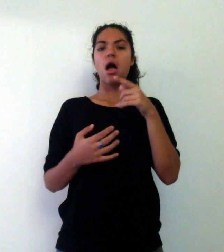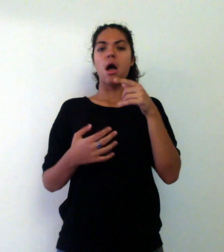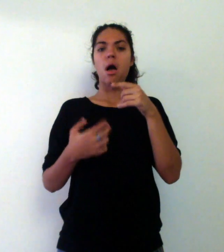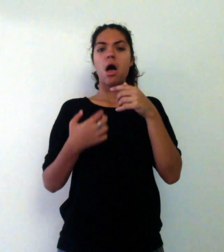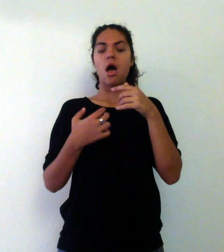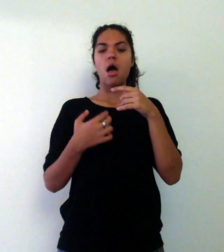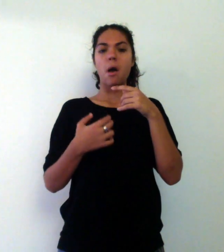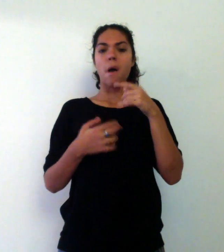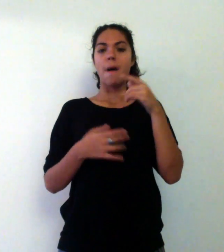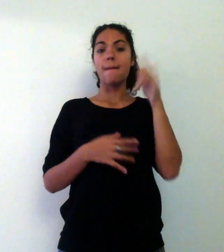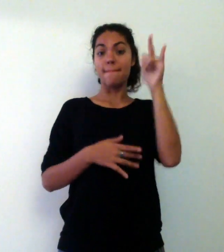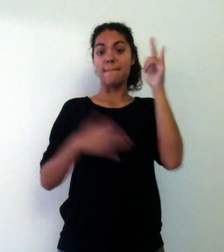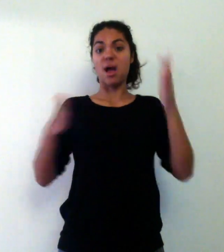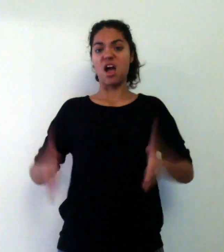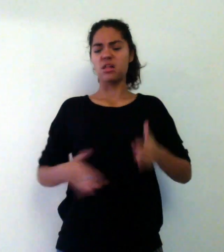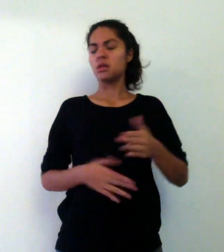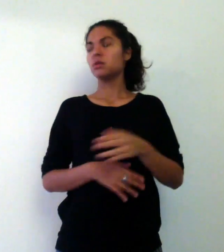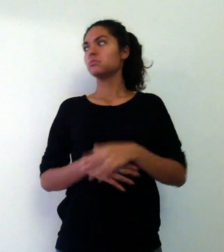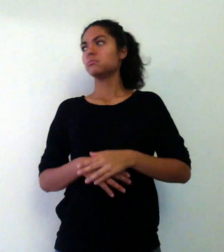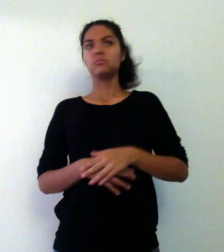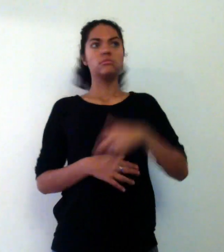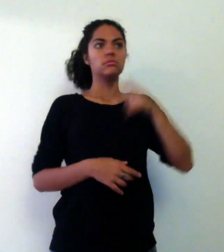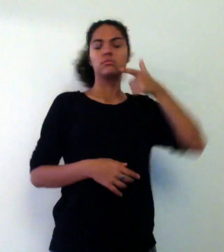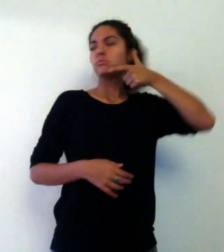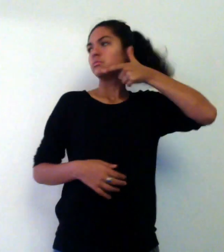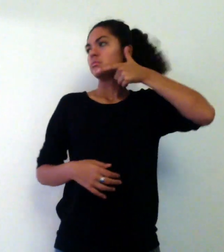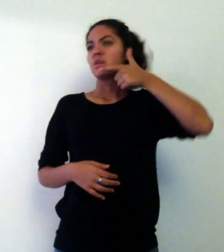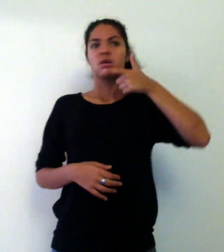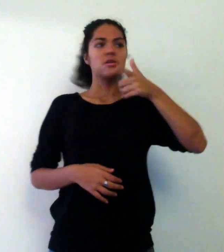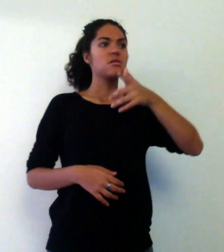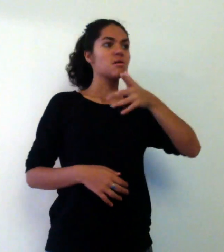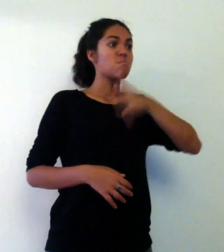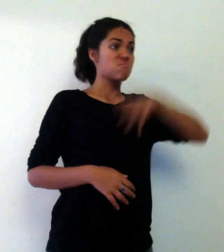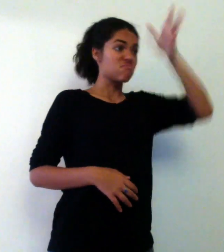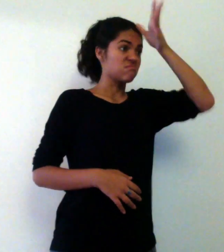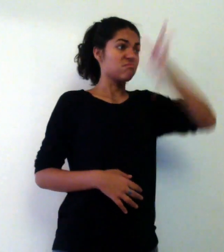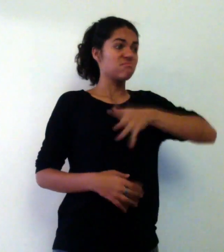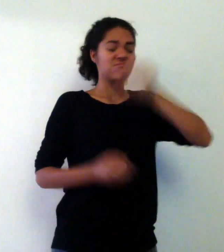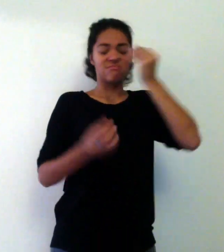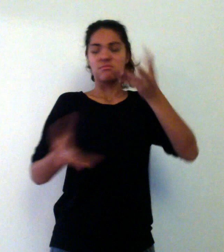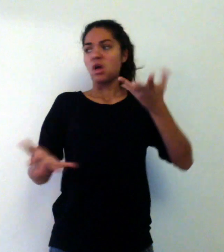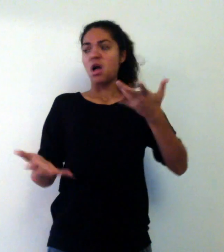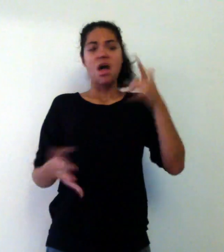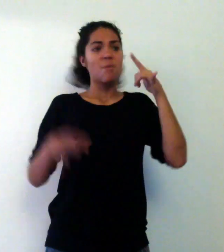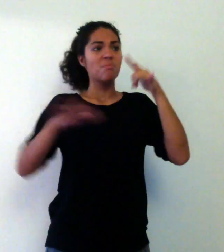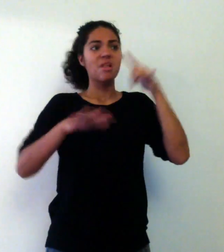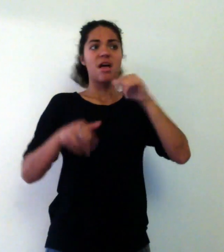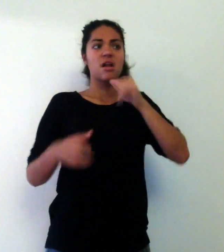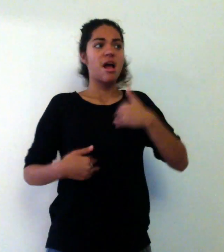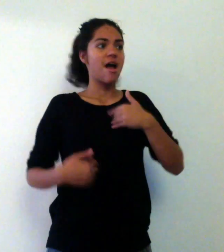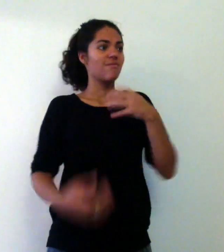in nervousness he says, "Ladies and gentlemen, we have lost all power. Ditching is inevitable."